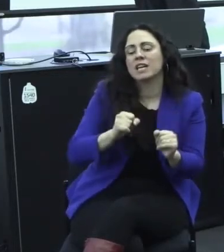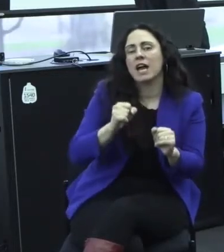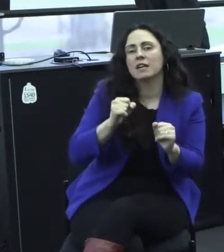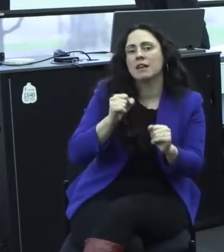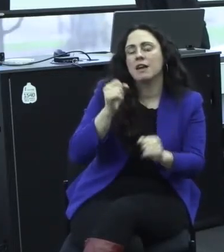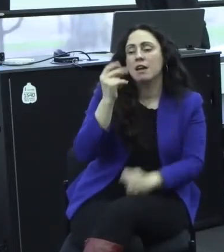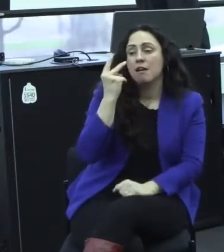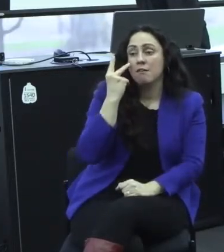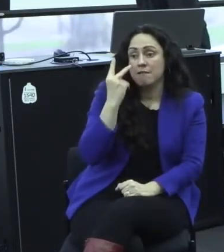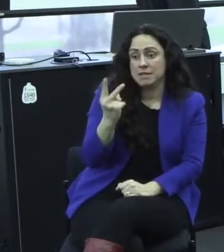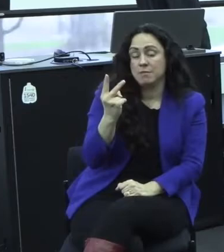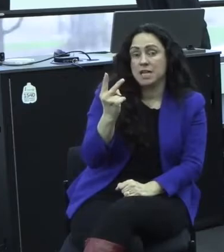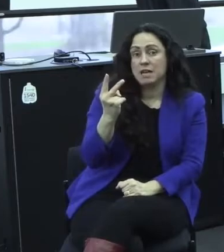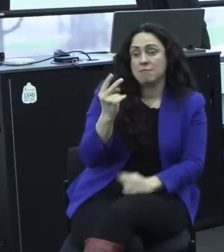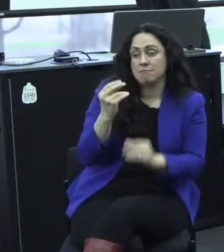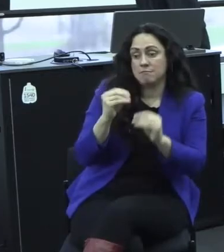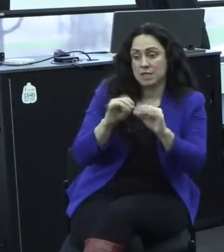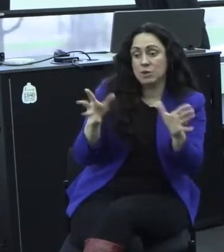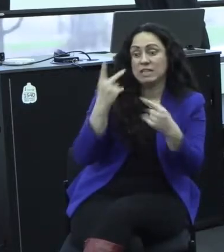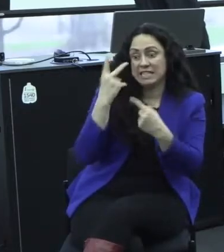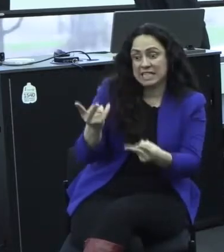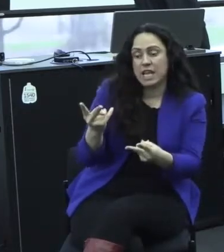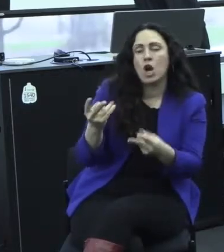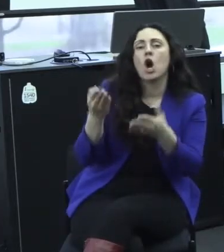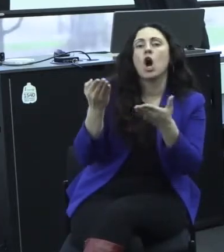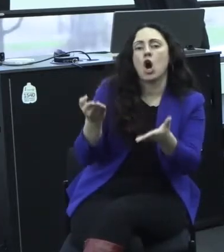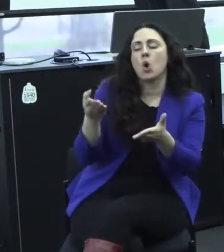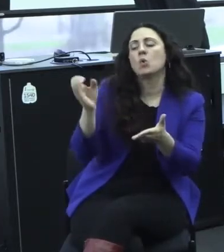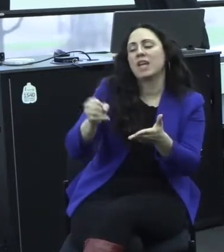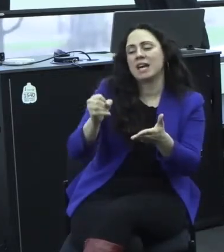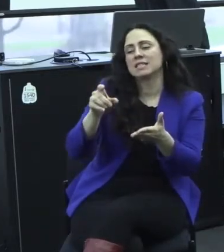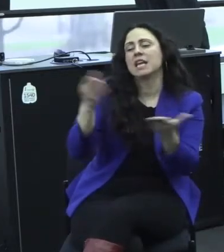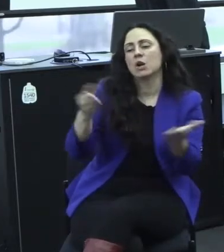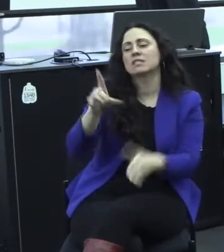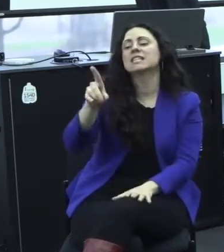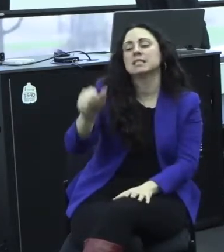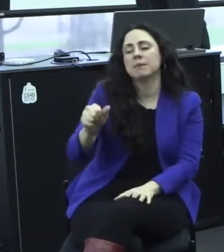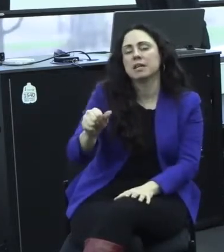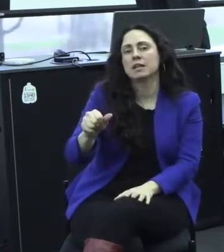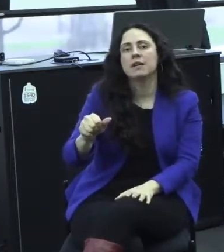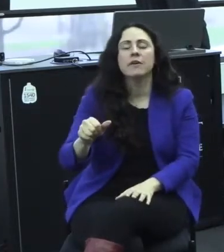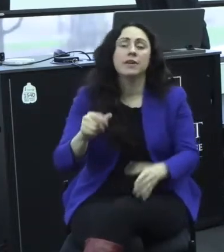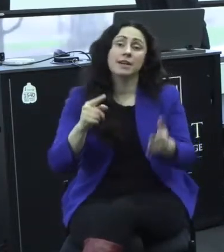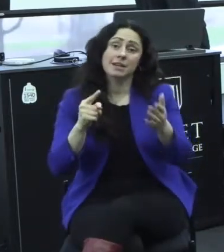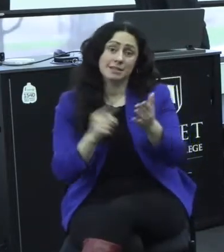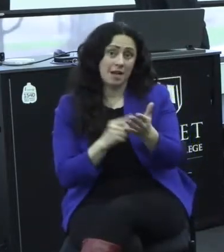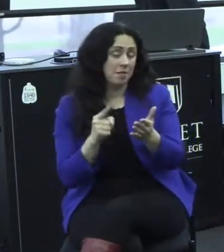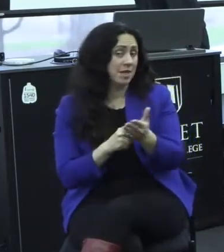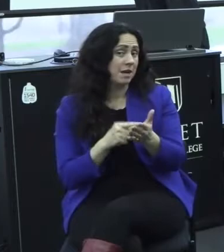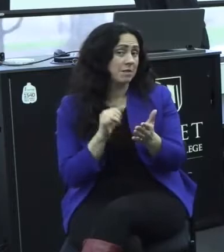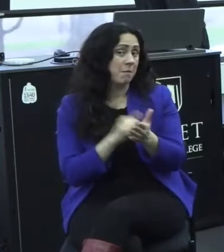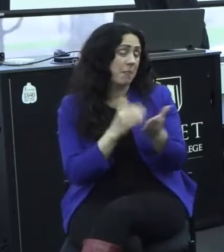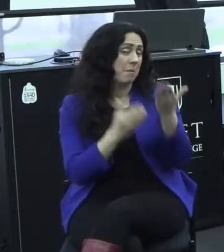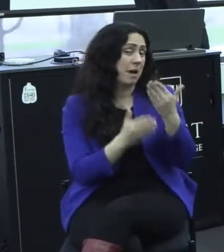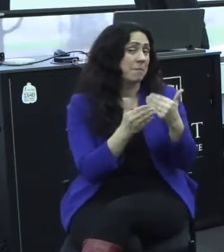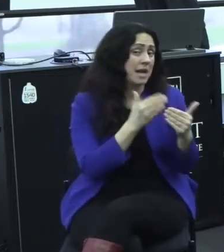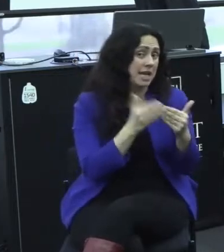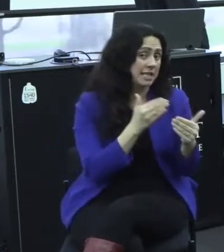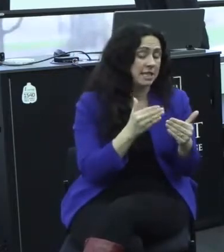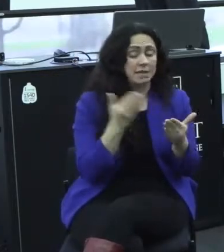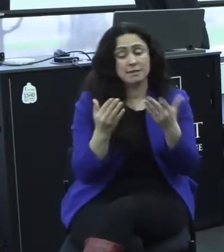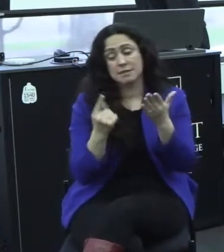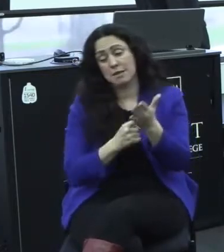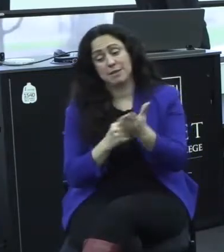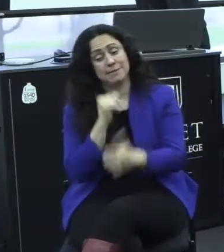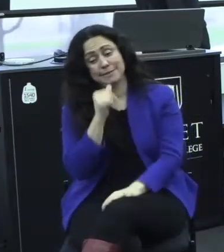see, that we can say, here is the disability. As I'm sure you would all imagine, there are times where that might be easier than others, and most